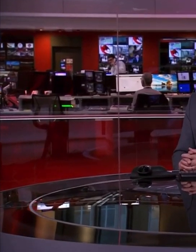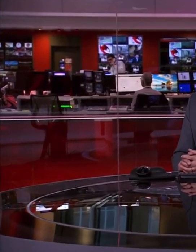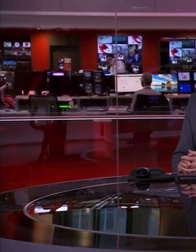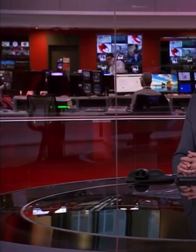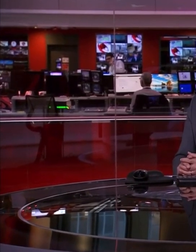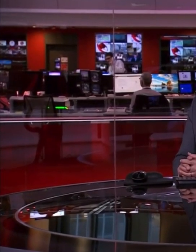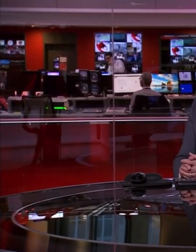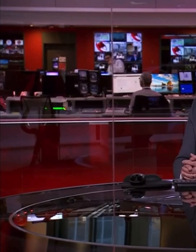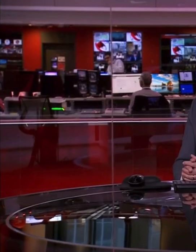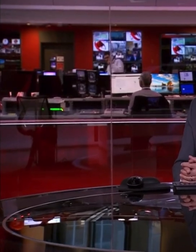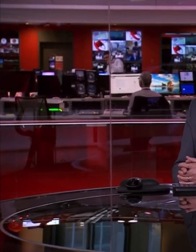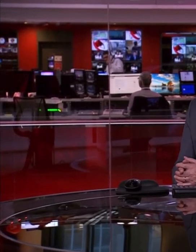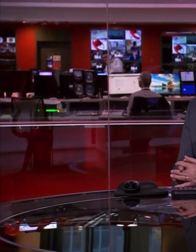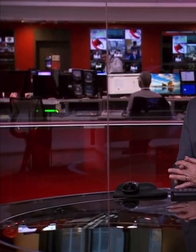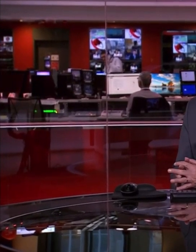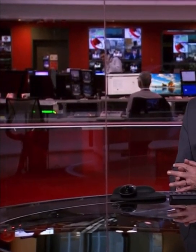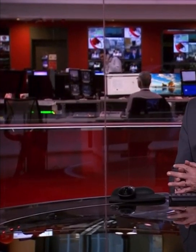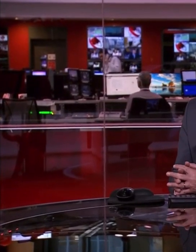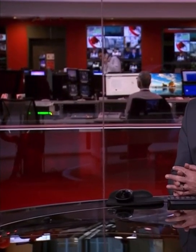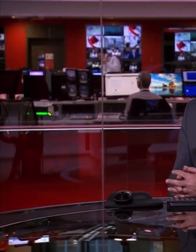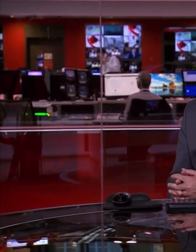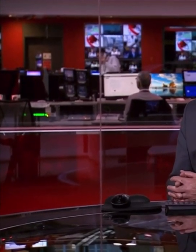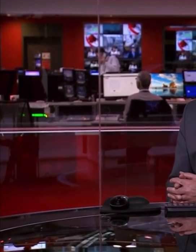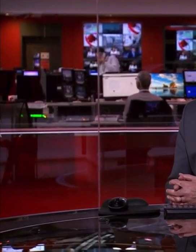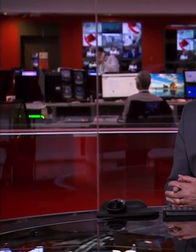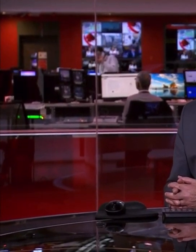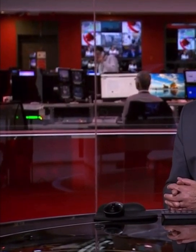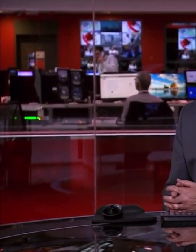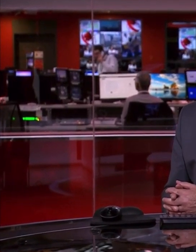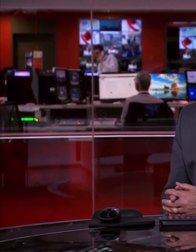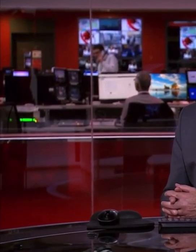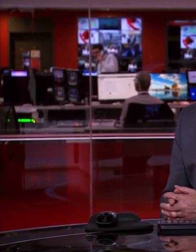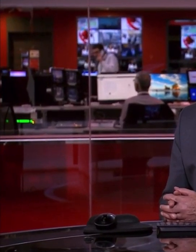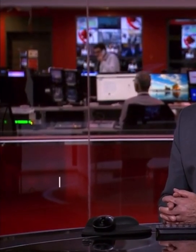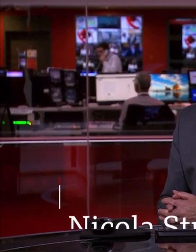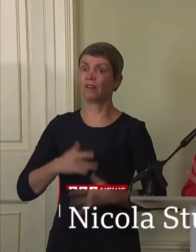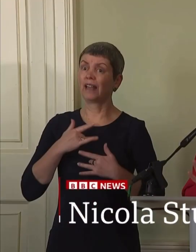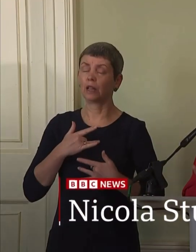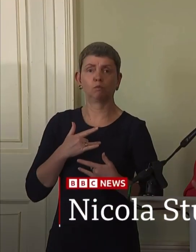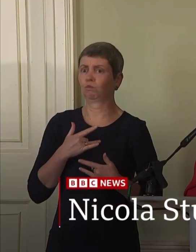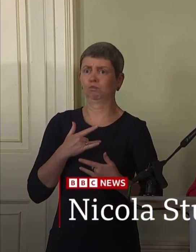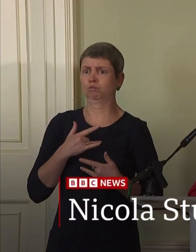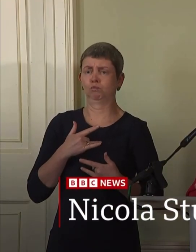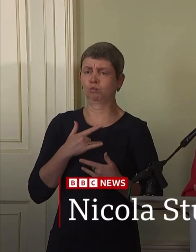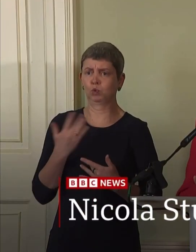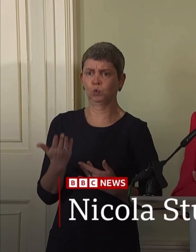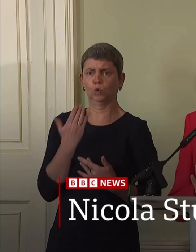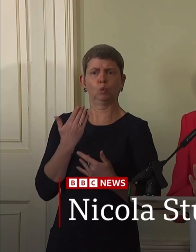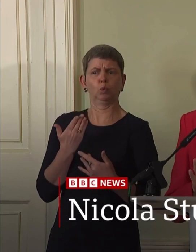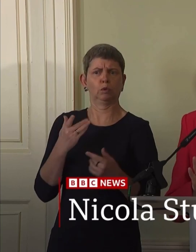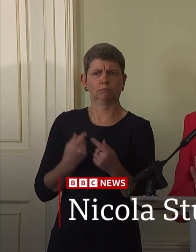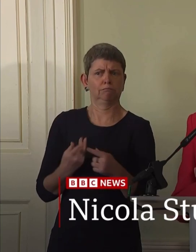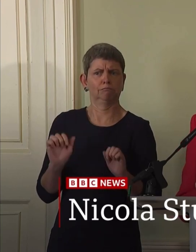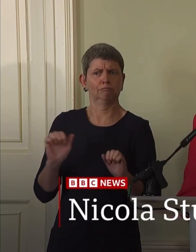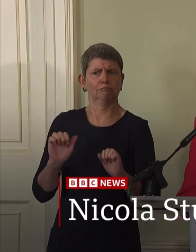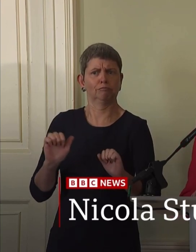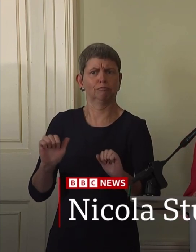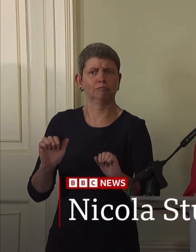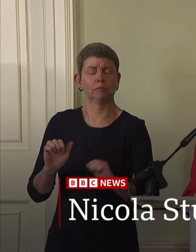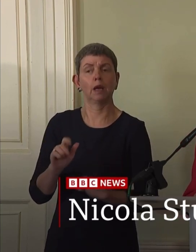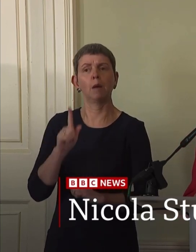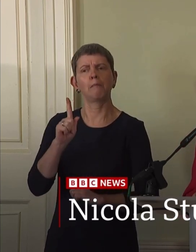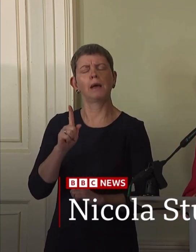Hello, good afternoon. This is BBC News with me, Ben Brown. The headlines at 5 o'clock. In my head and in my